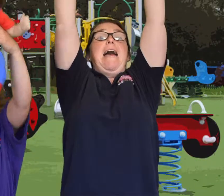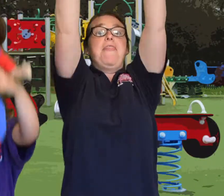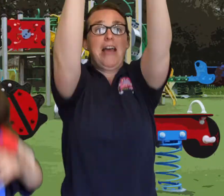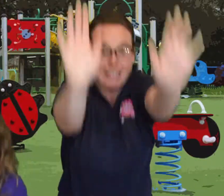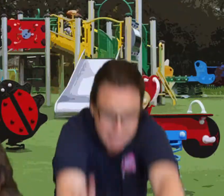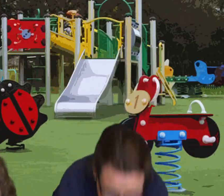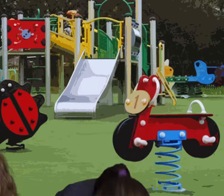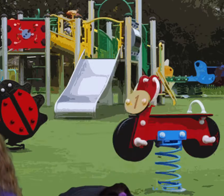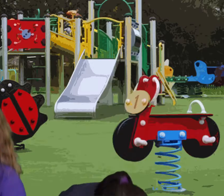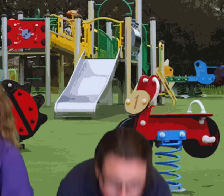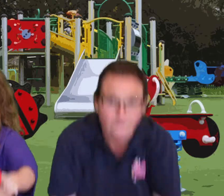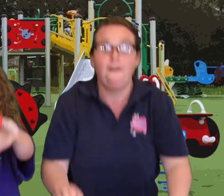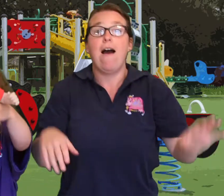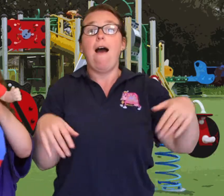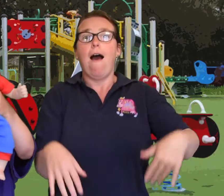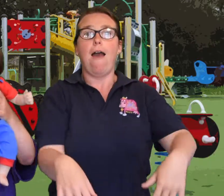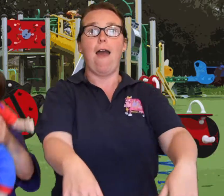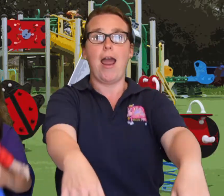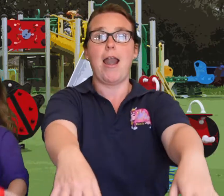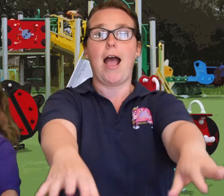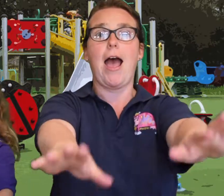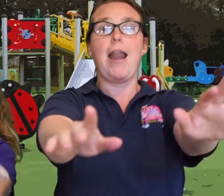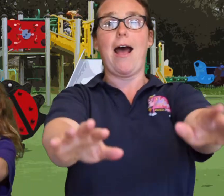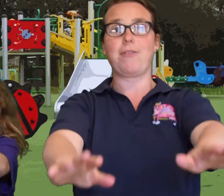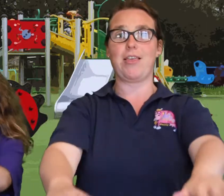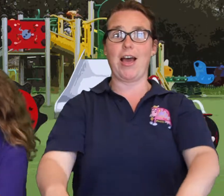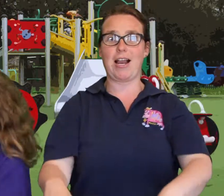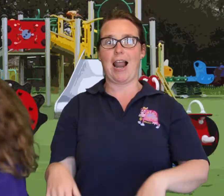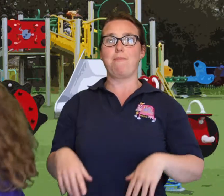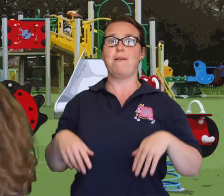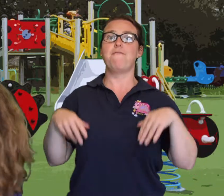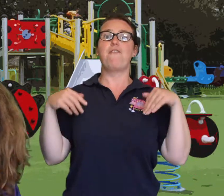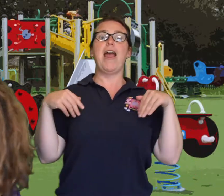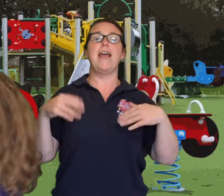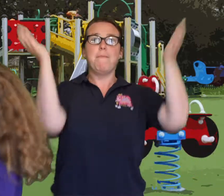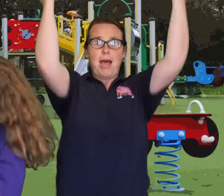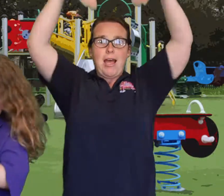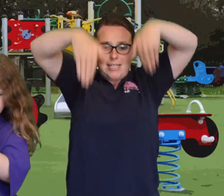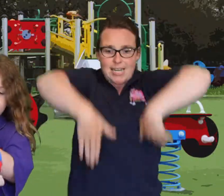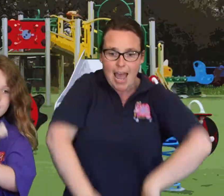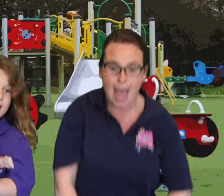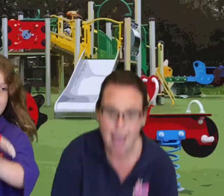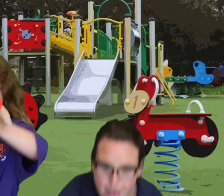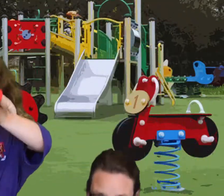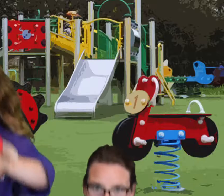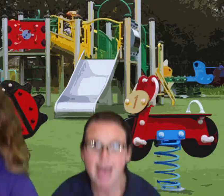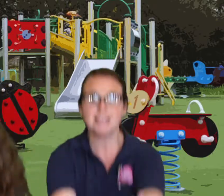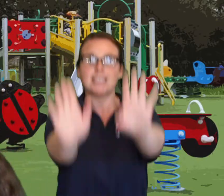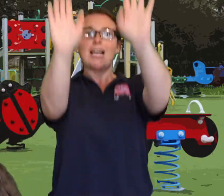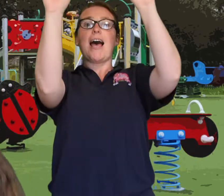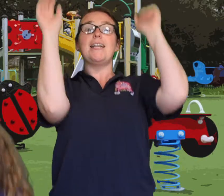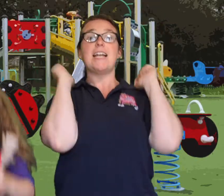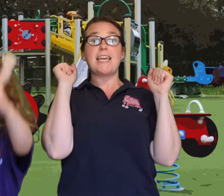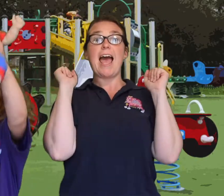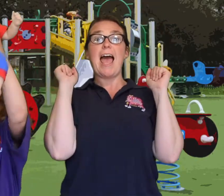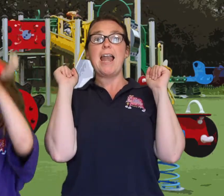the seesaw, in and out the climbing frame, down the slide. And again! We